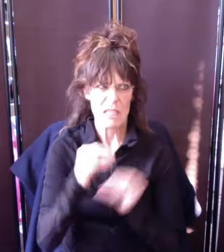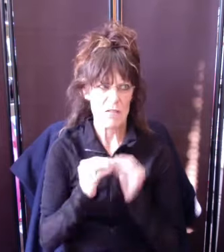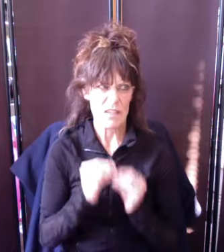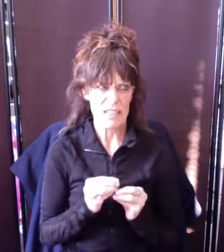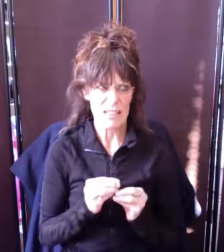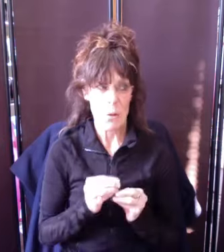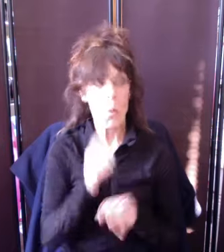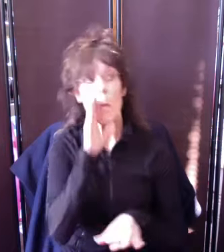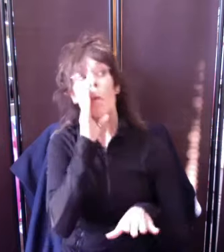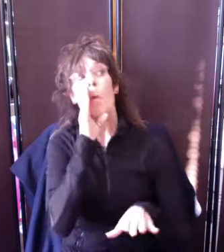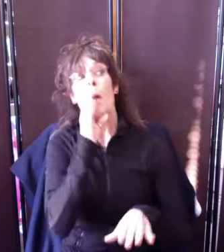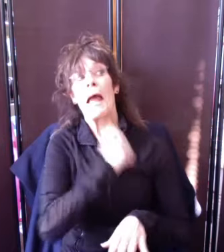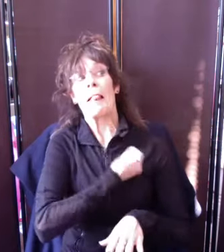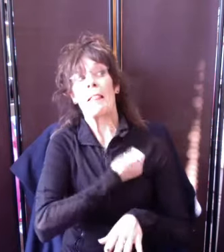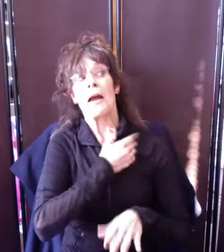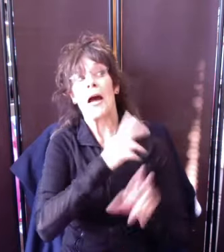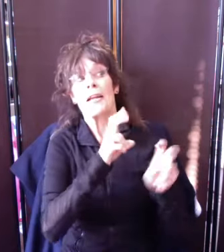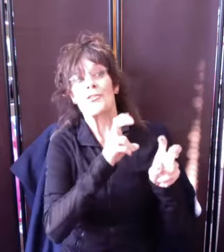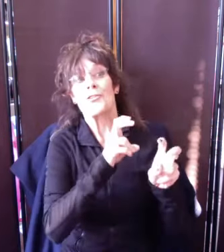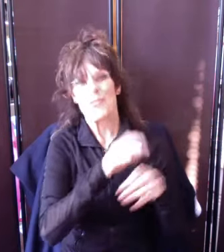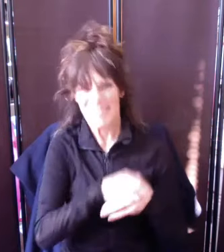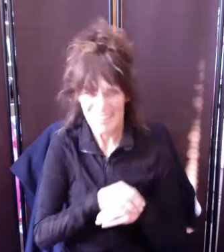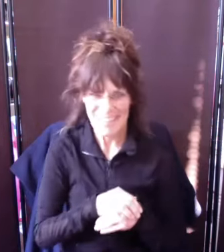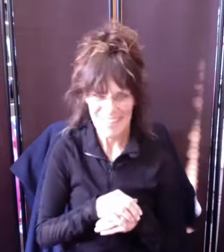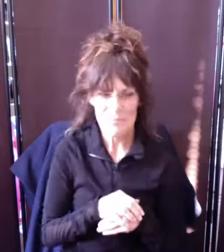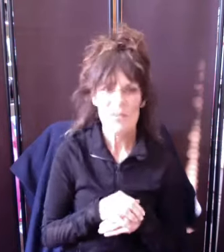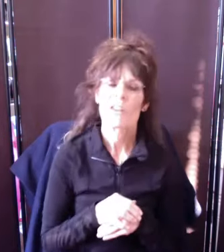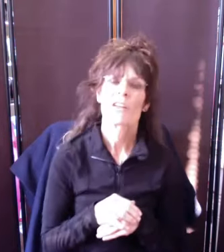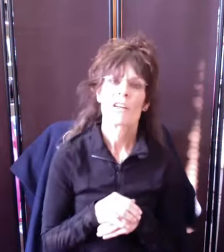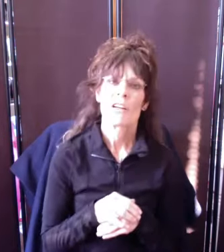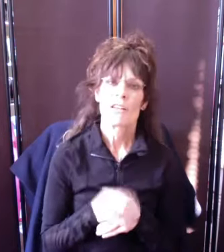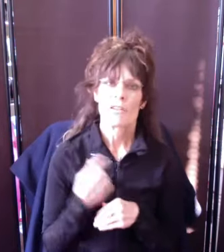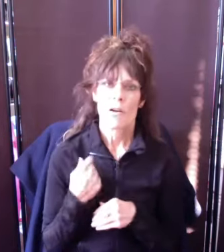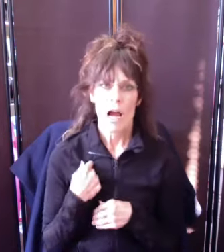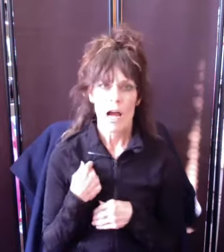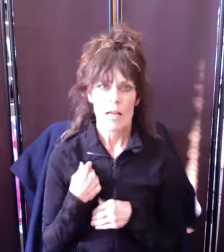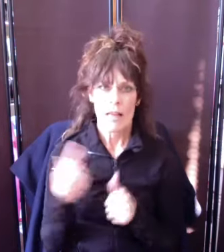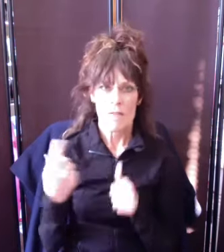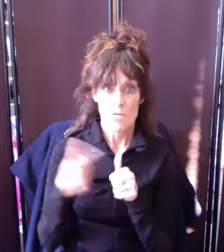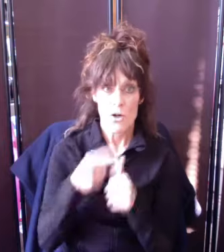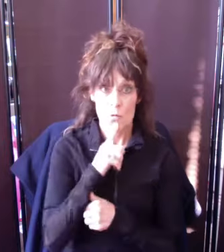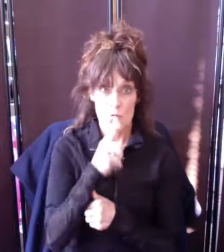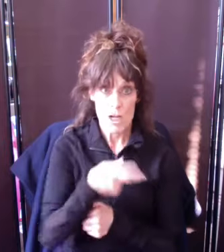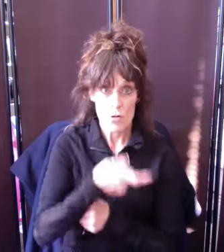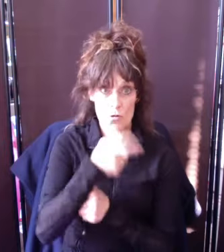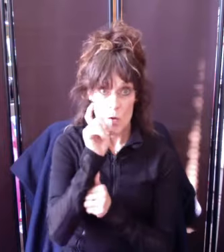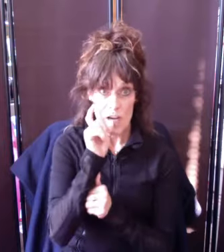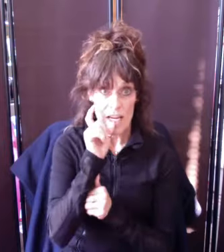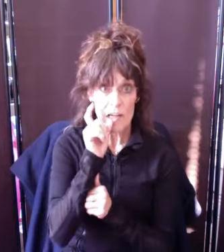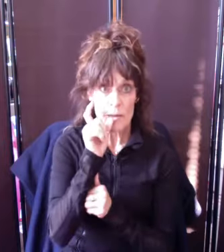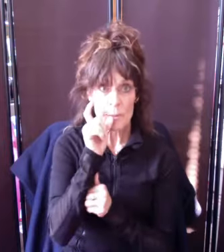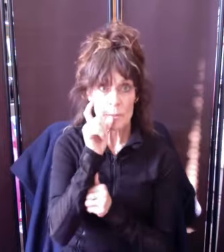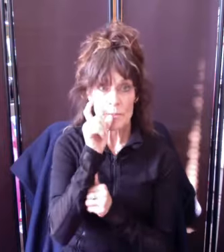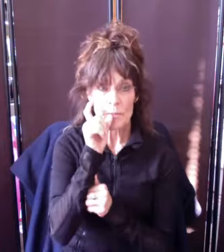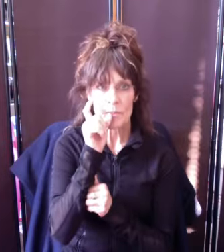right? So by the time I got that first real drink, I was thirsty.